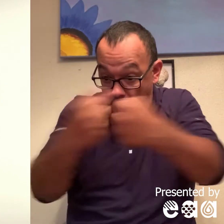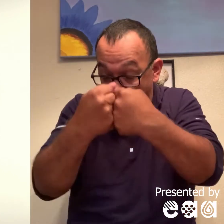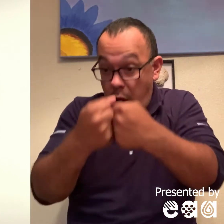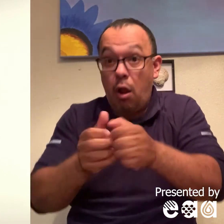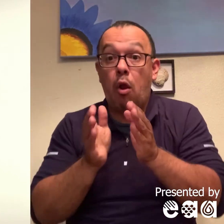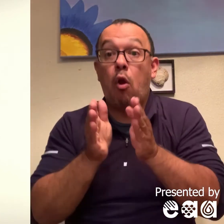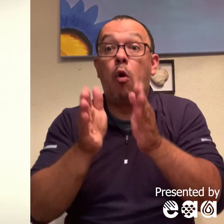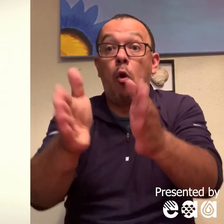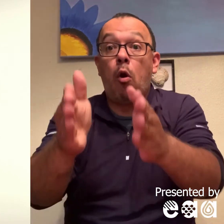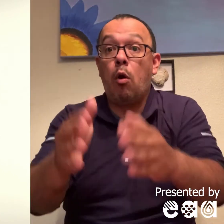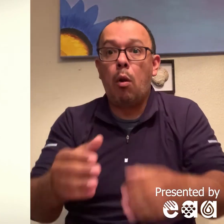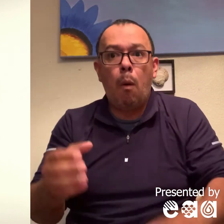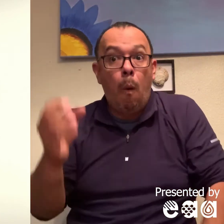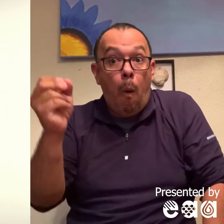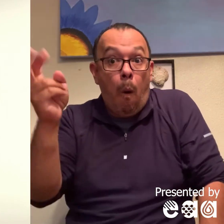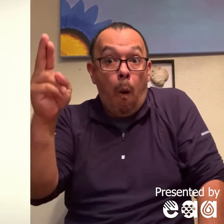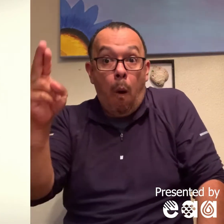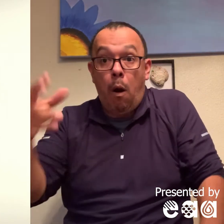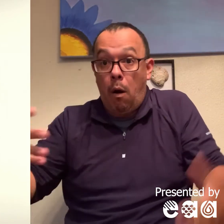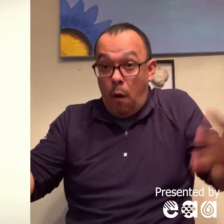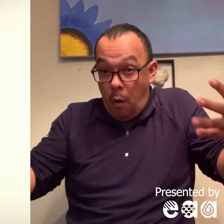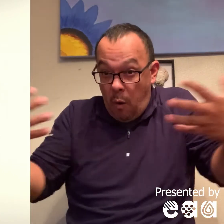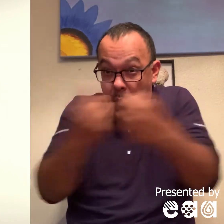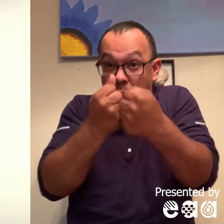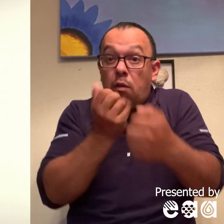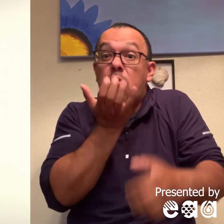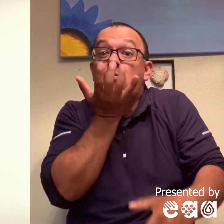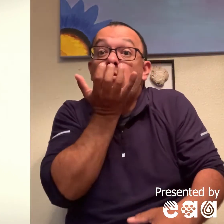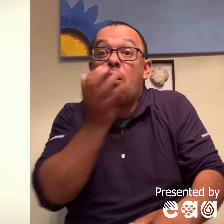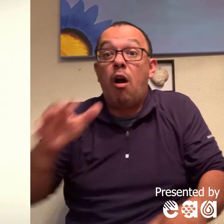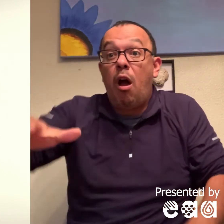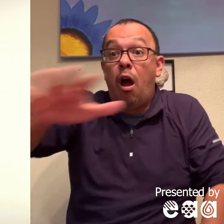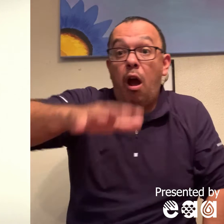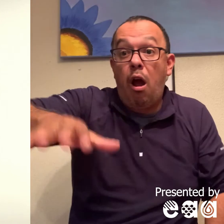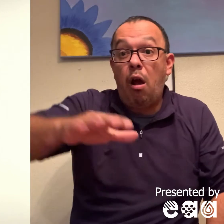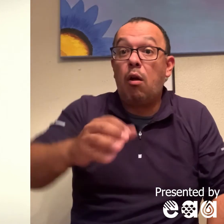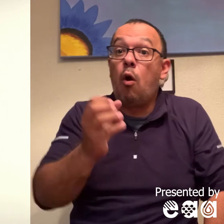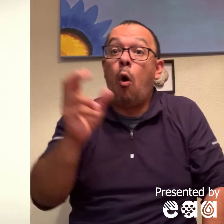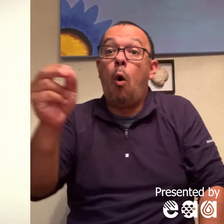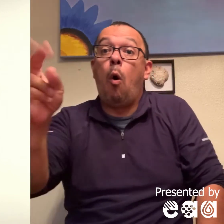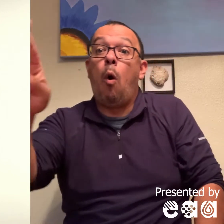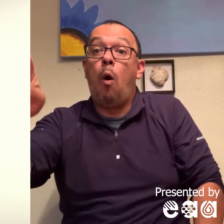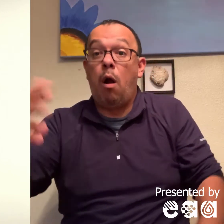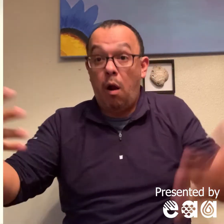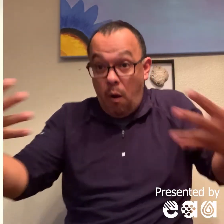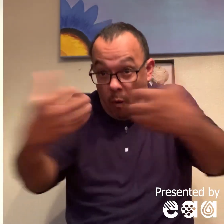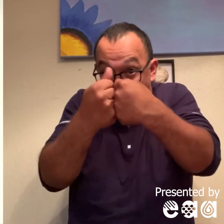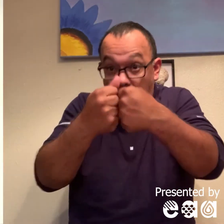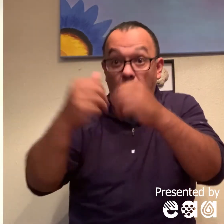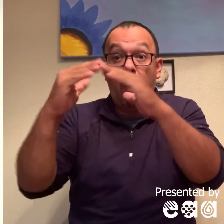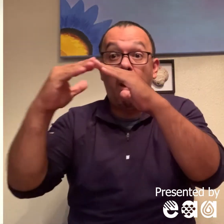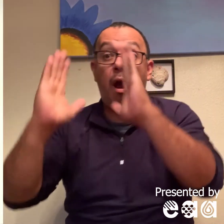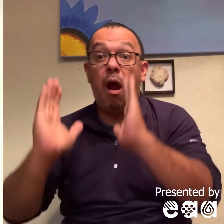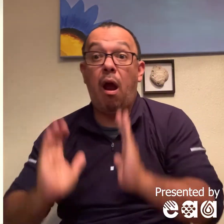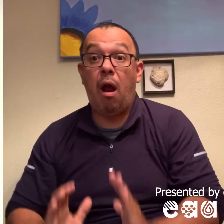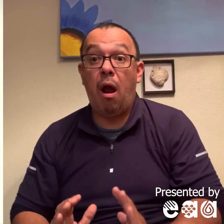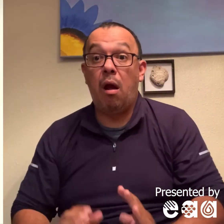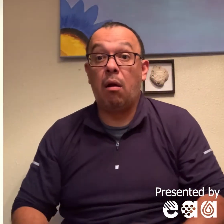or a road, or a field, or a house.